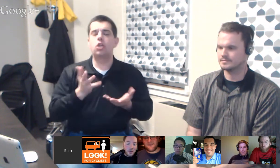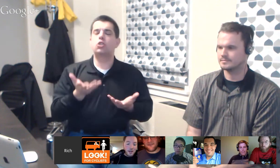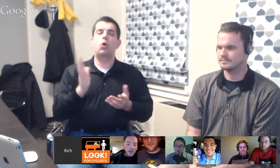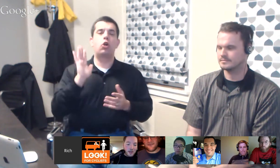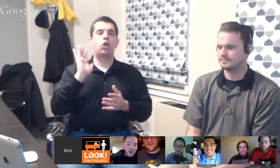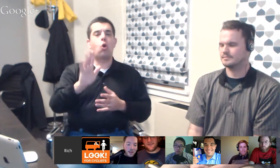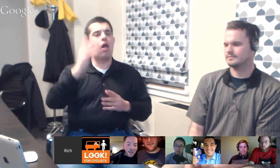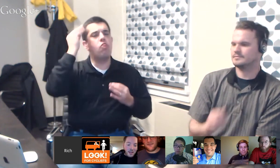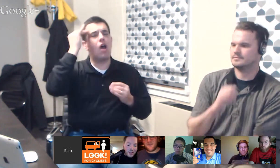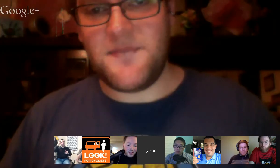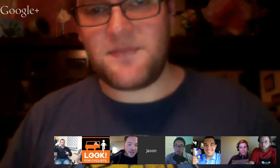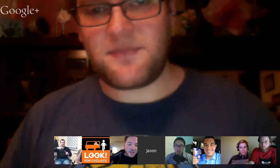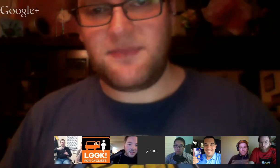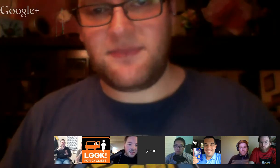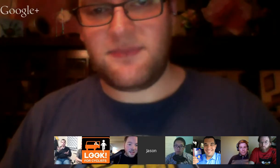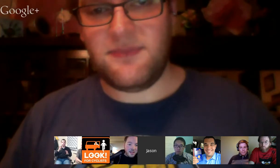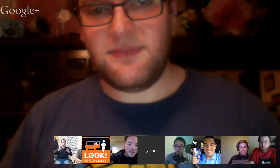thoughts on that?